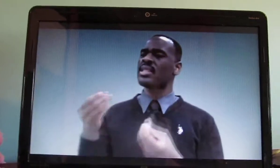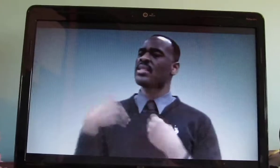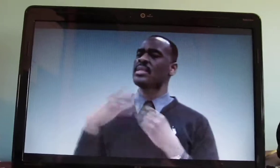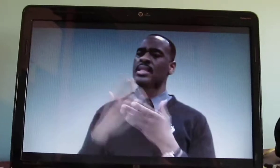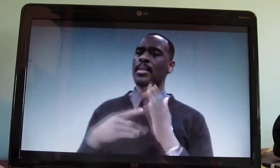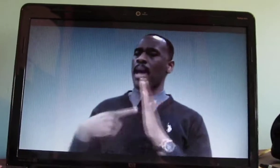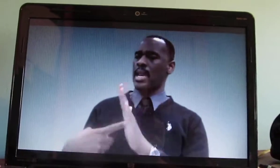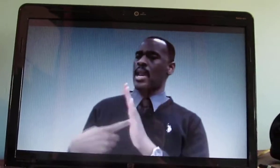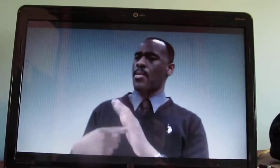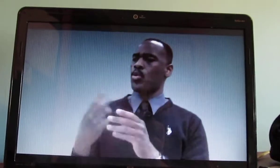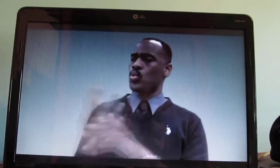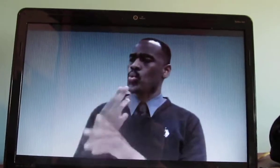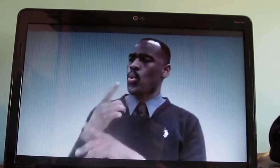language.